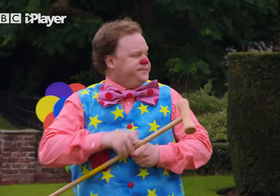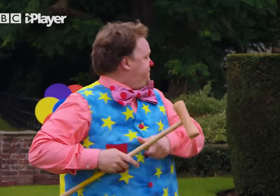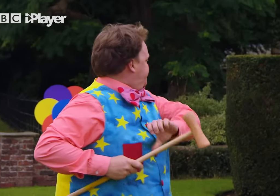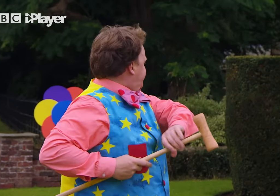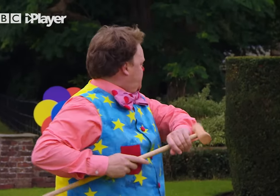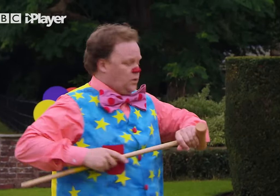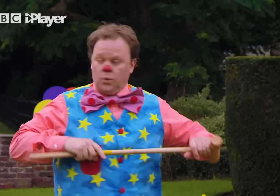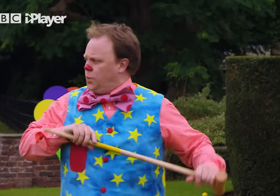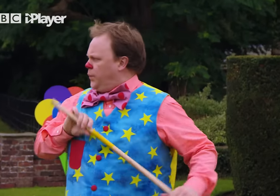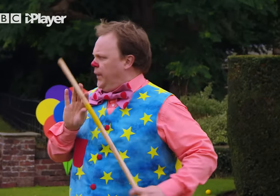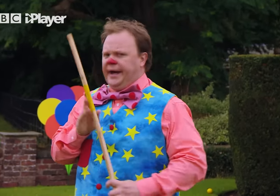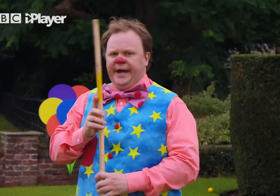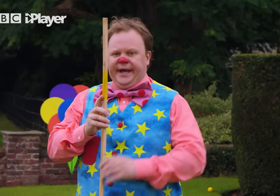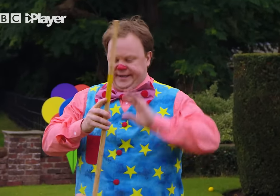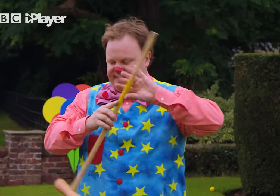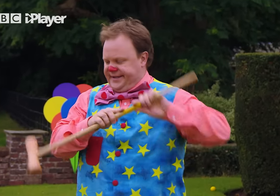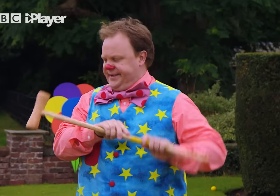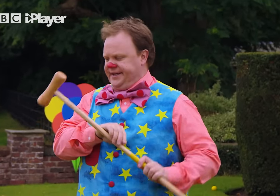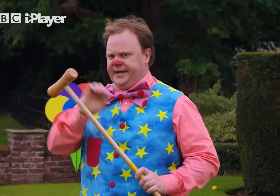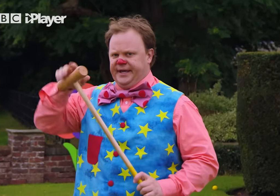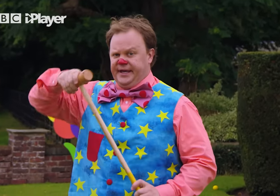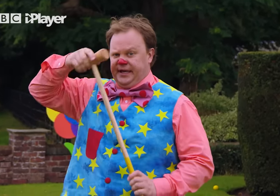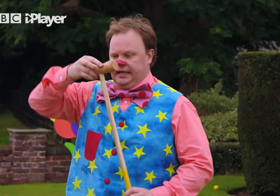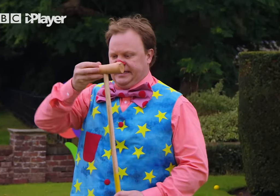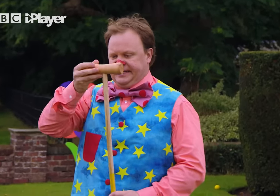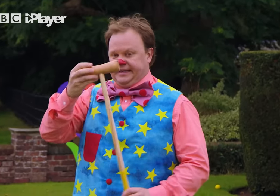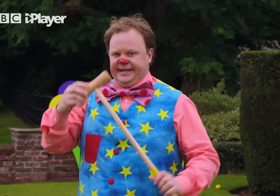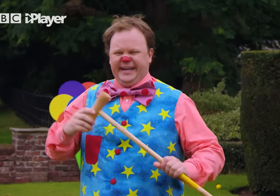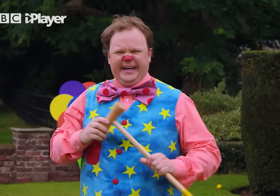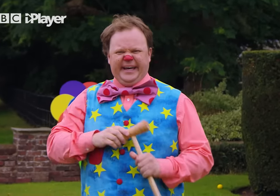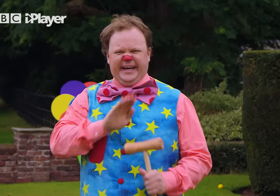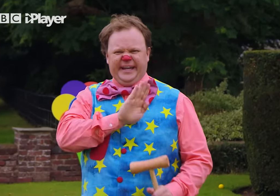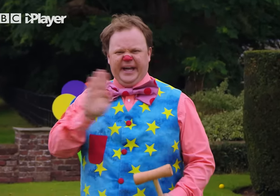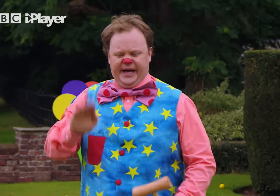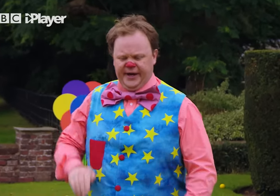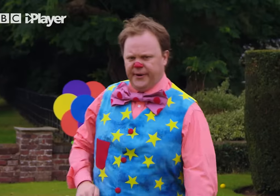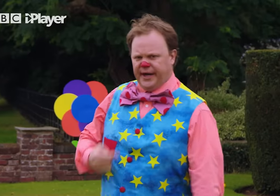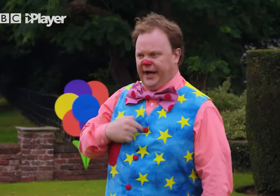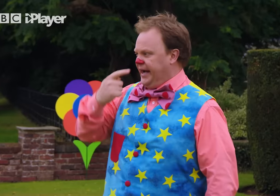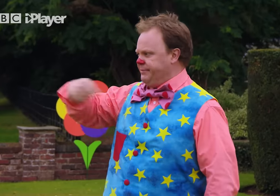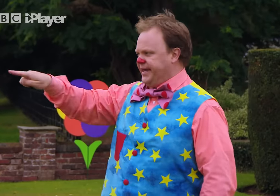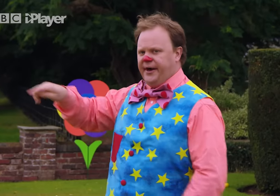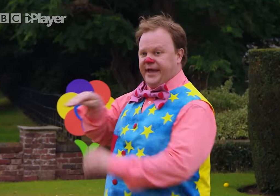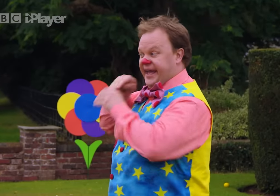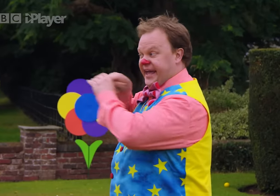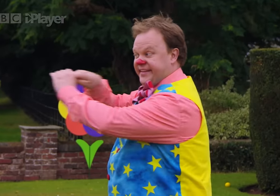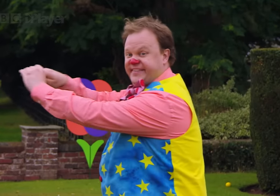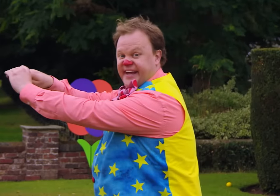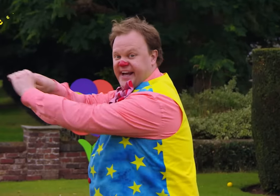I don't think croquet is the right hobby for you either, Mr. Tumble. No. I'm going